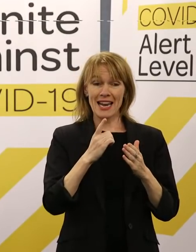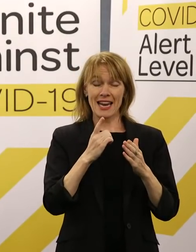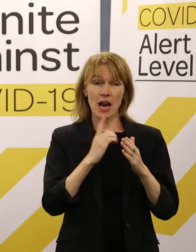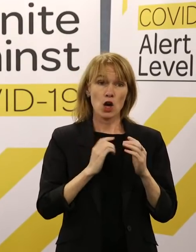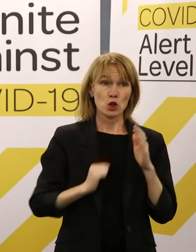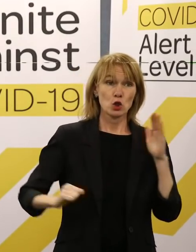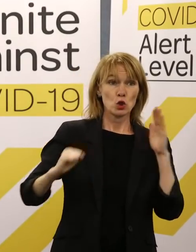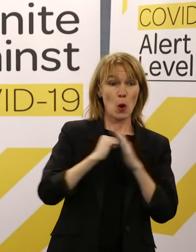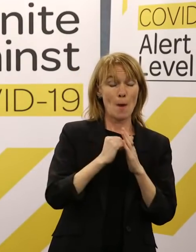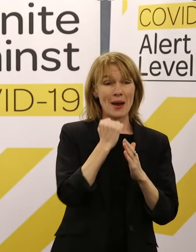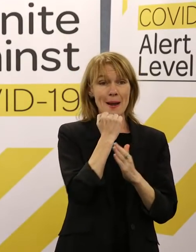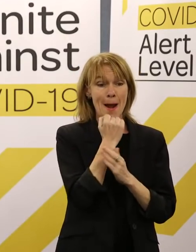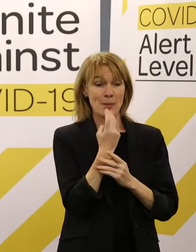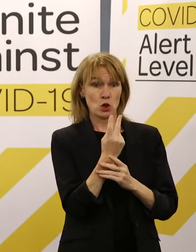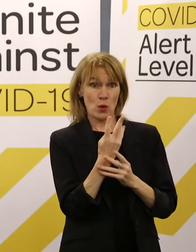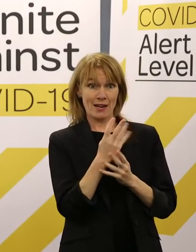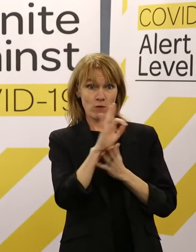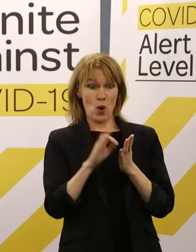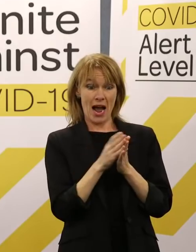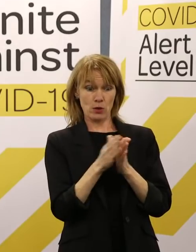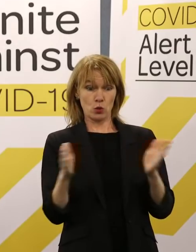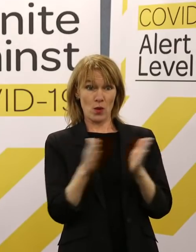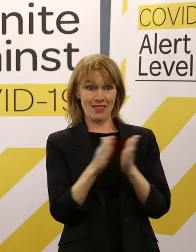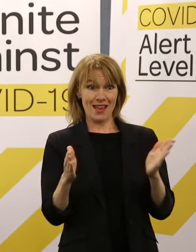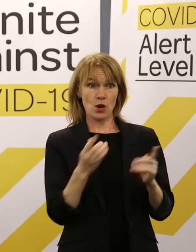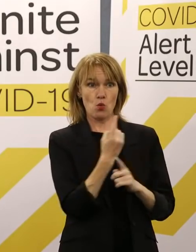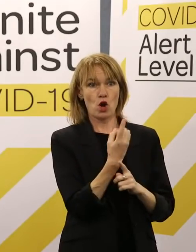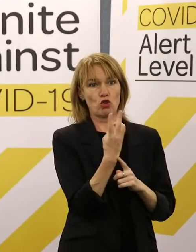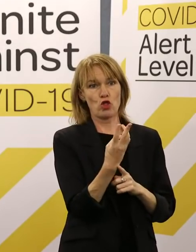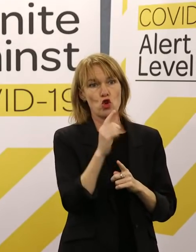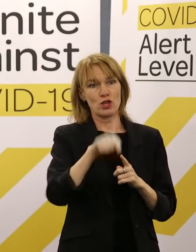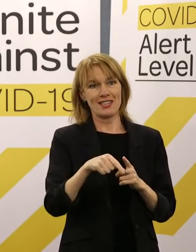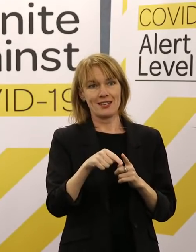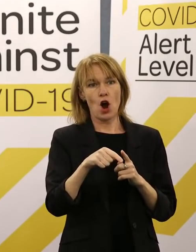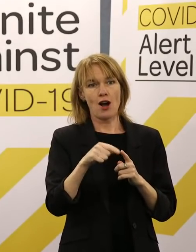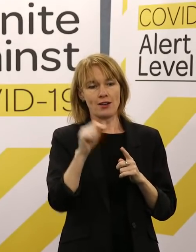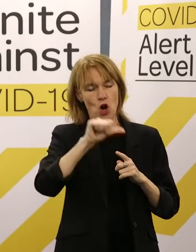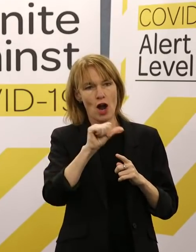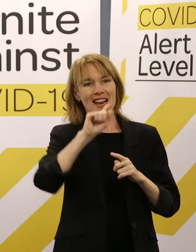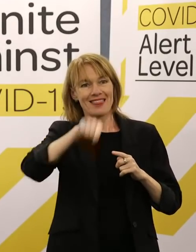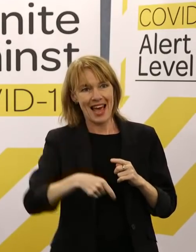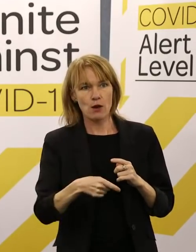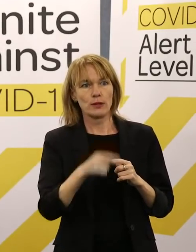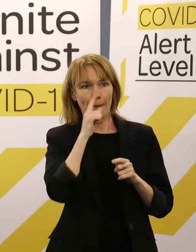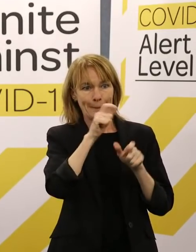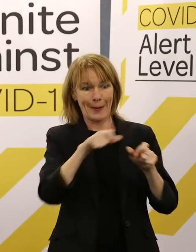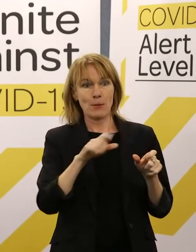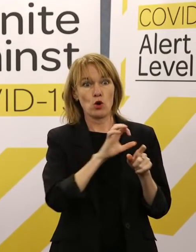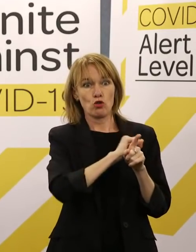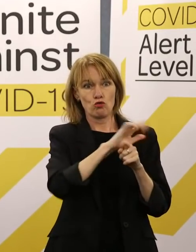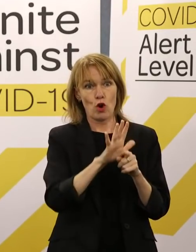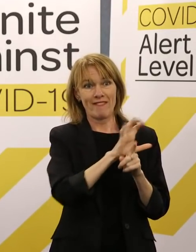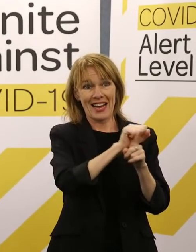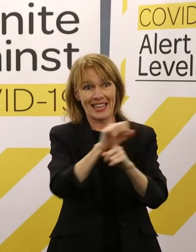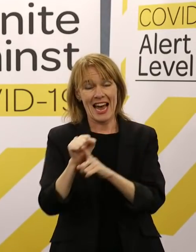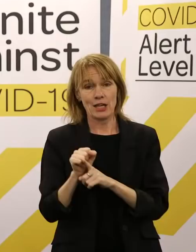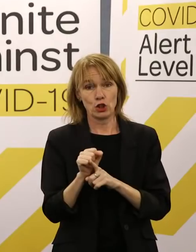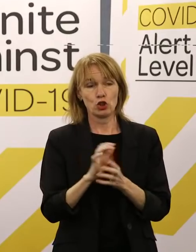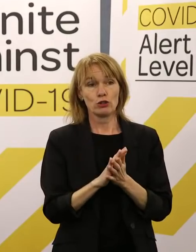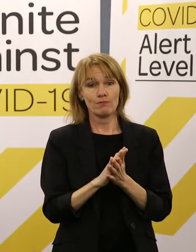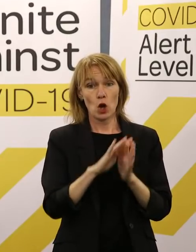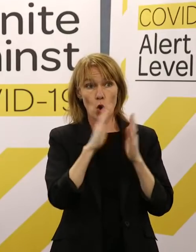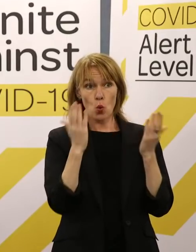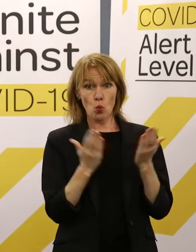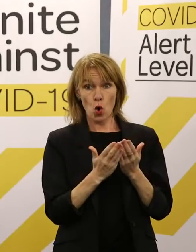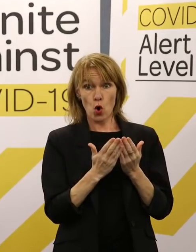hours, over 189,000 cases recorded. And you'll be aware also that the number of cases worldwide has now